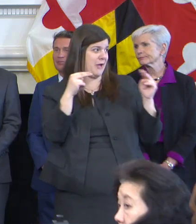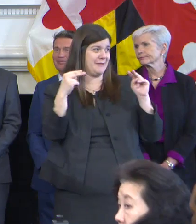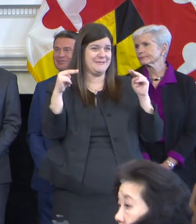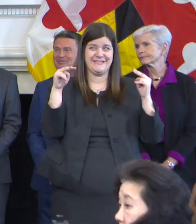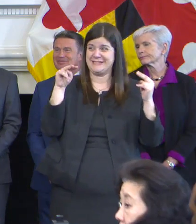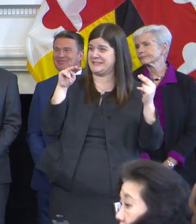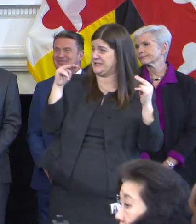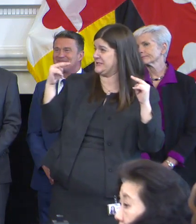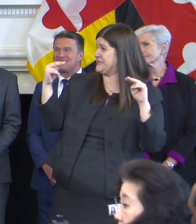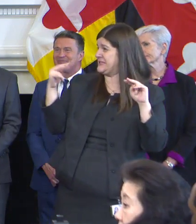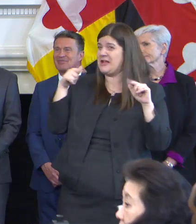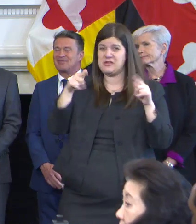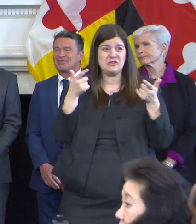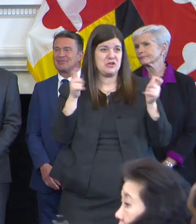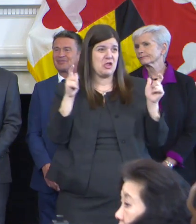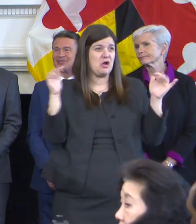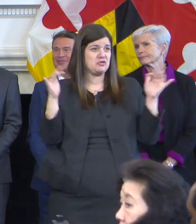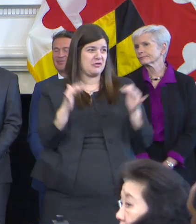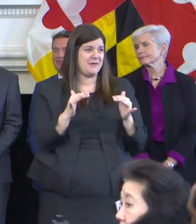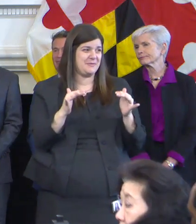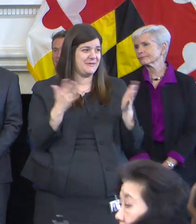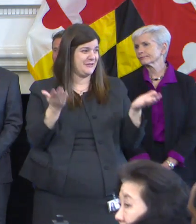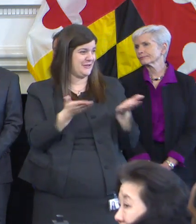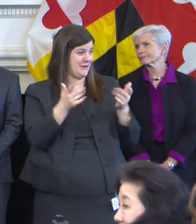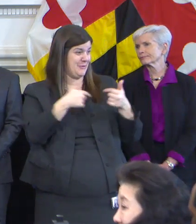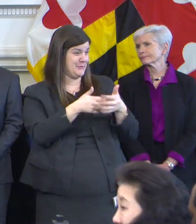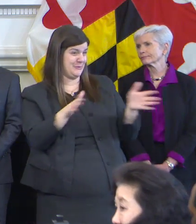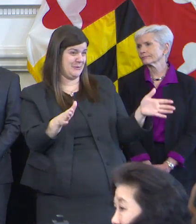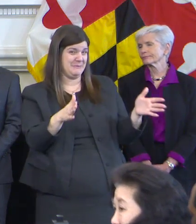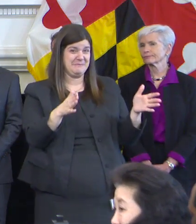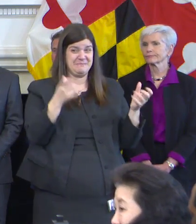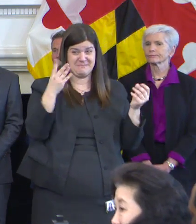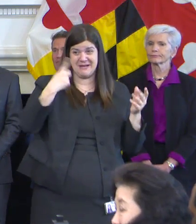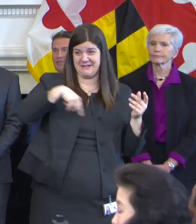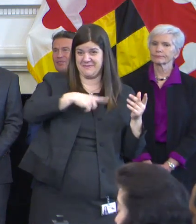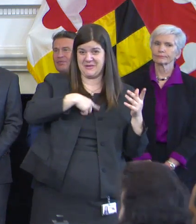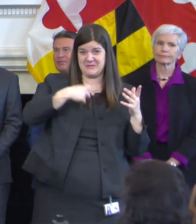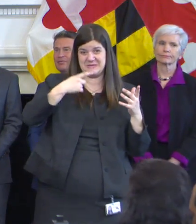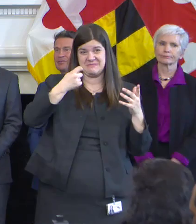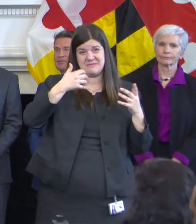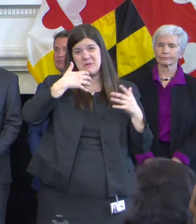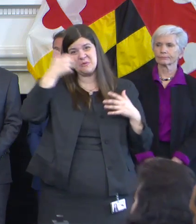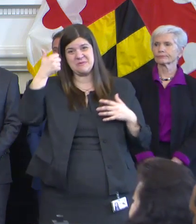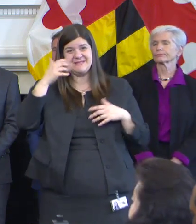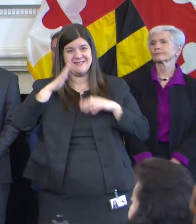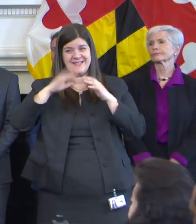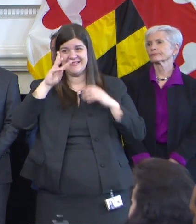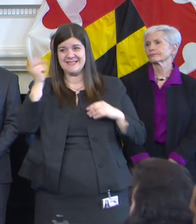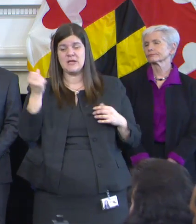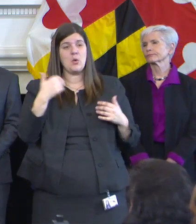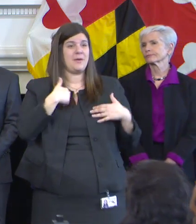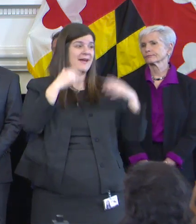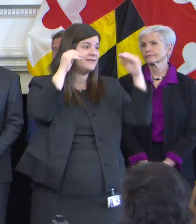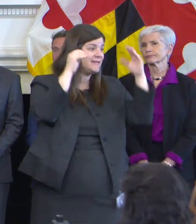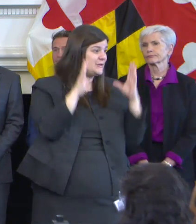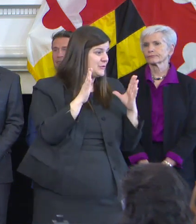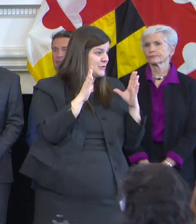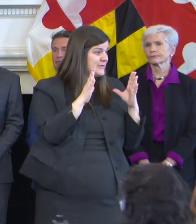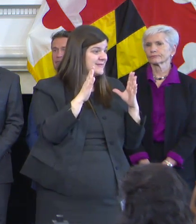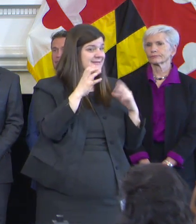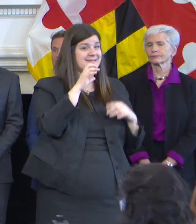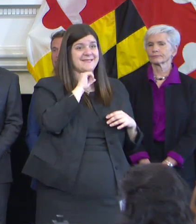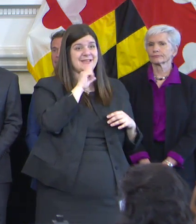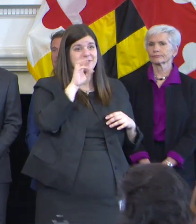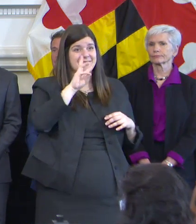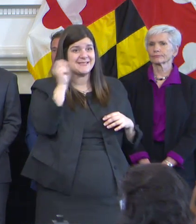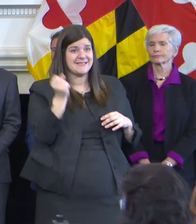crowd. What exactly do you mean by that? We've got teachers in their 60s that go to school. Yeah. We've got professors that go to school,